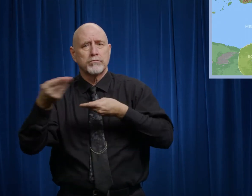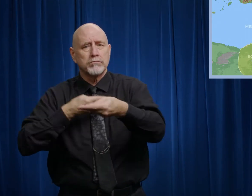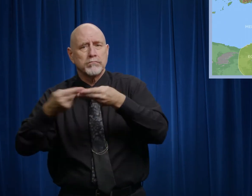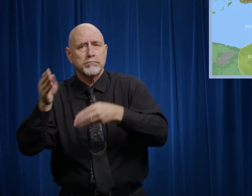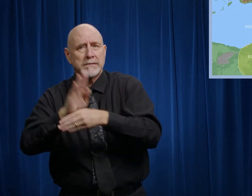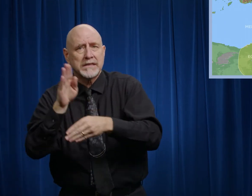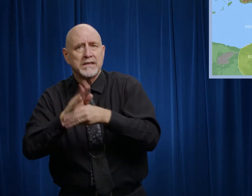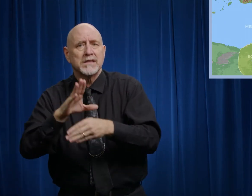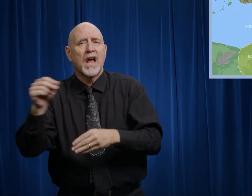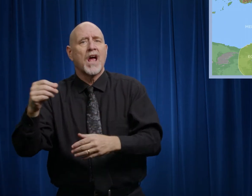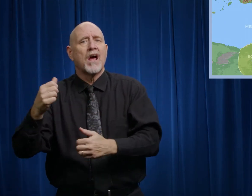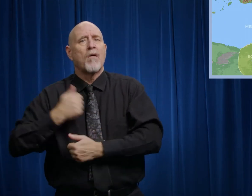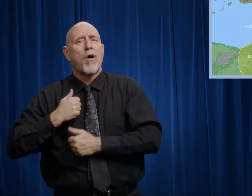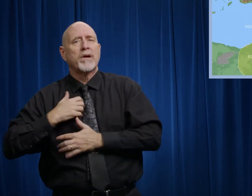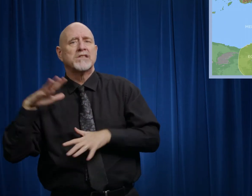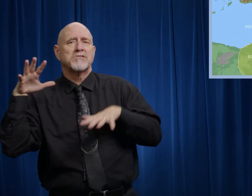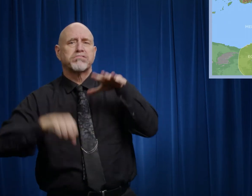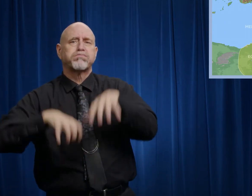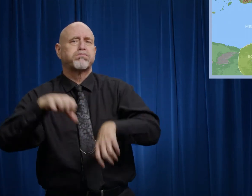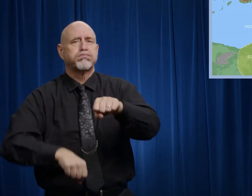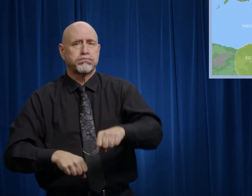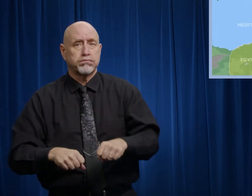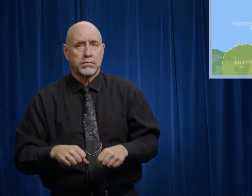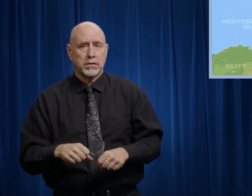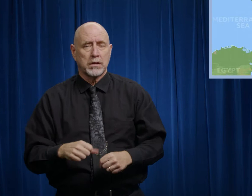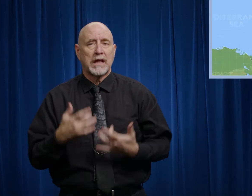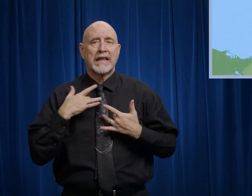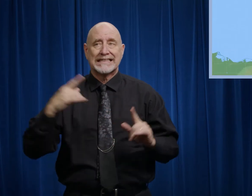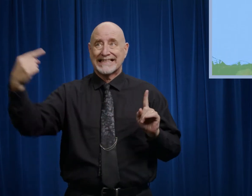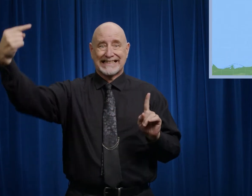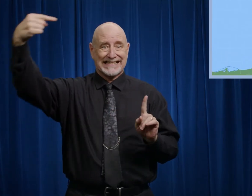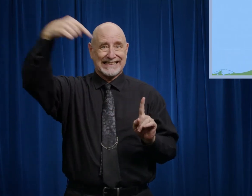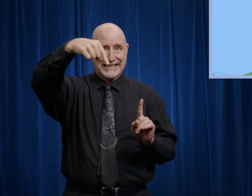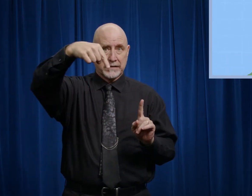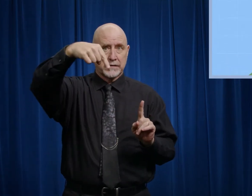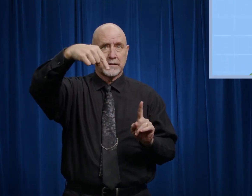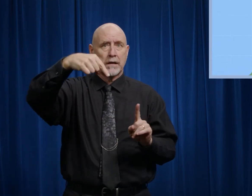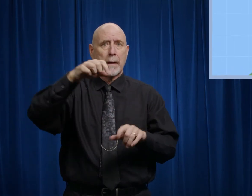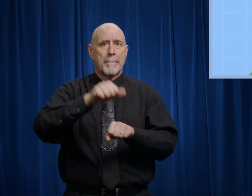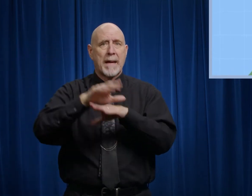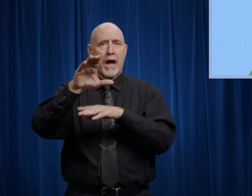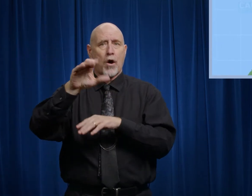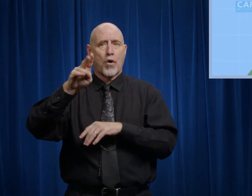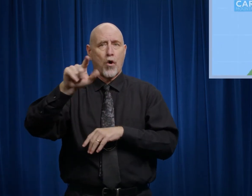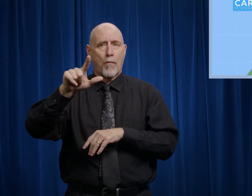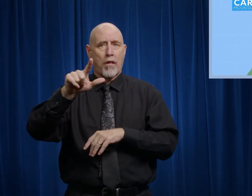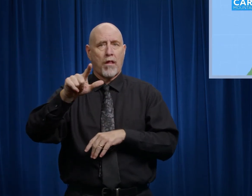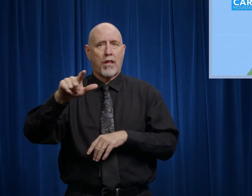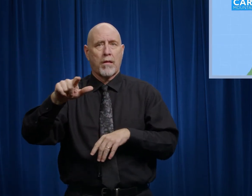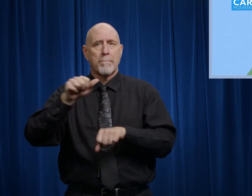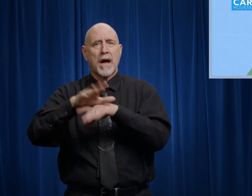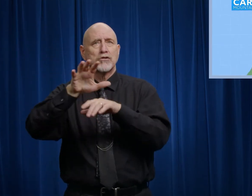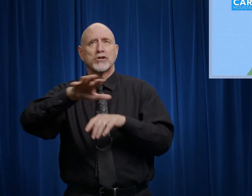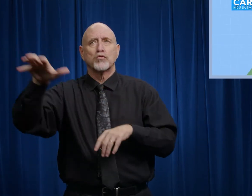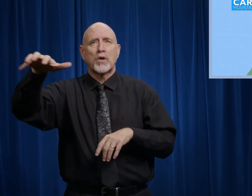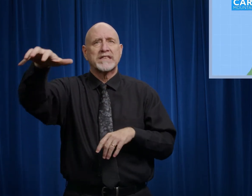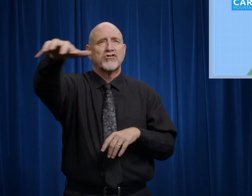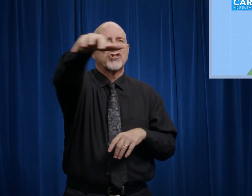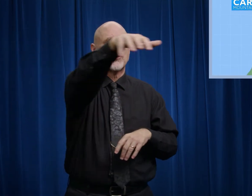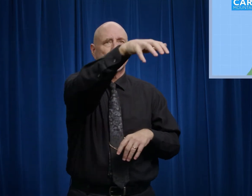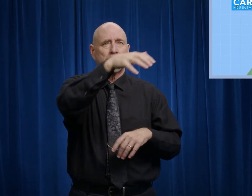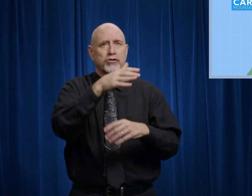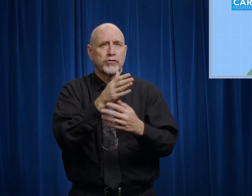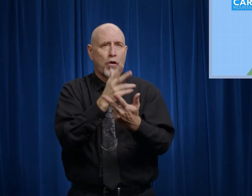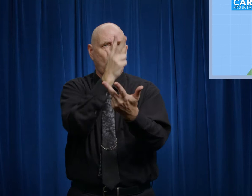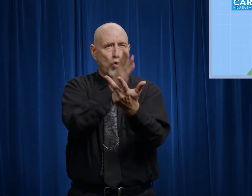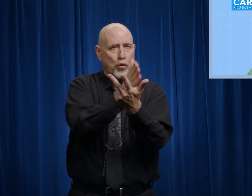empires. As they traveled through the land, they would eventually run headlong into the Mount Carmel range and would